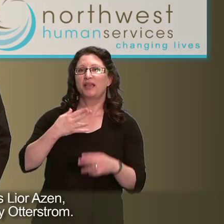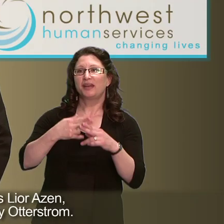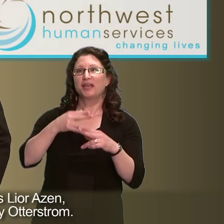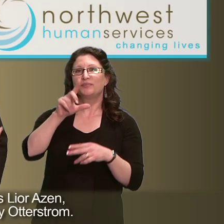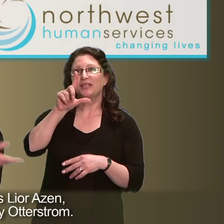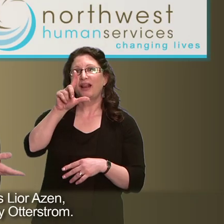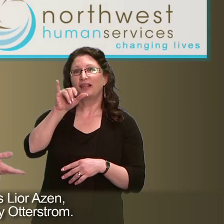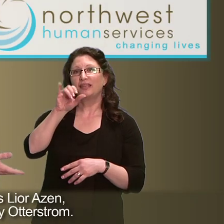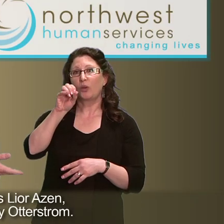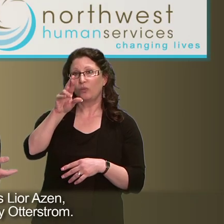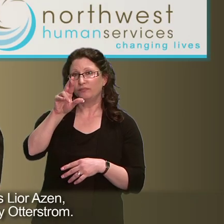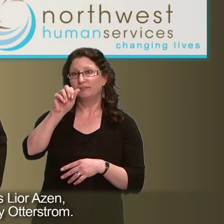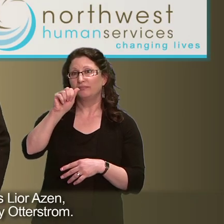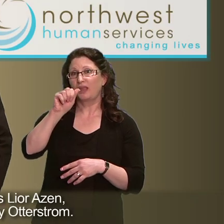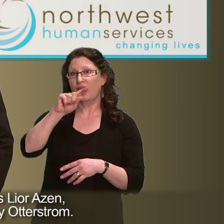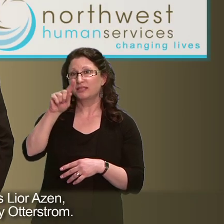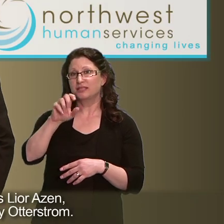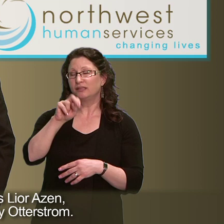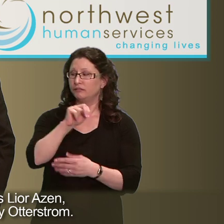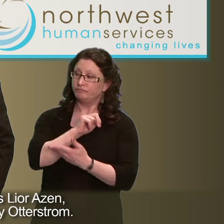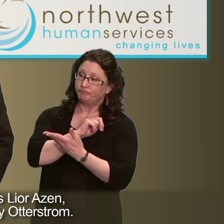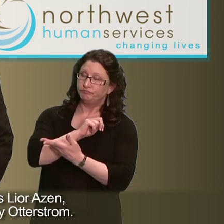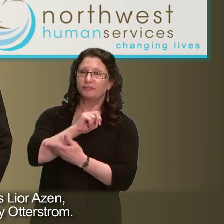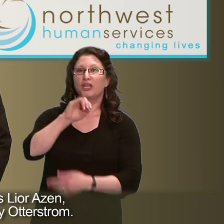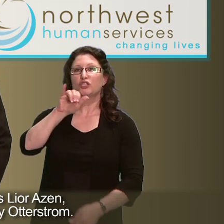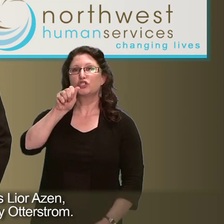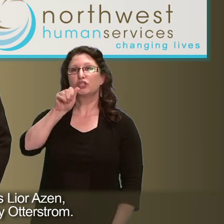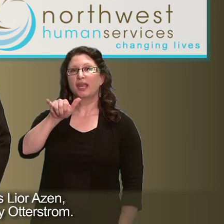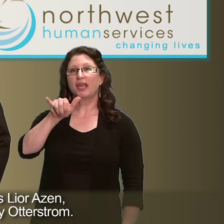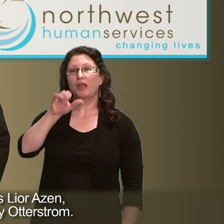Hello, this is Lior Azen, and I'm Jay Otterstrom.